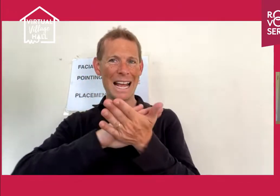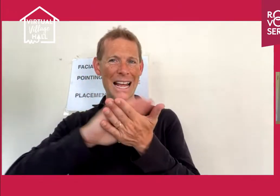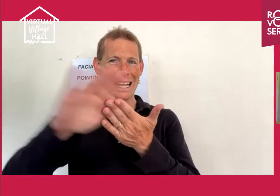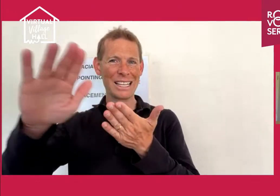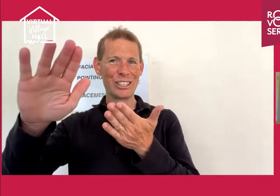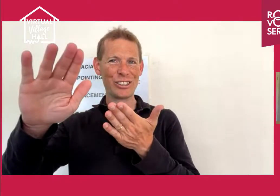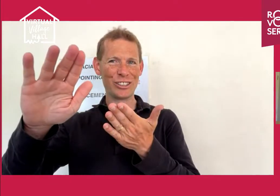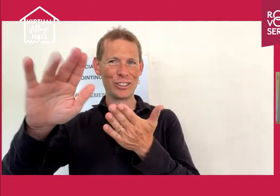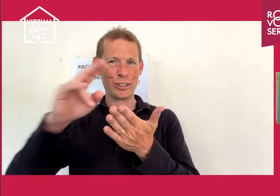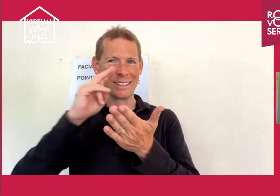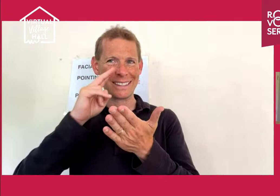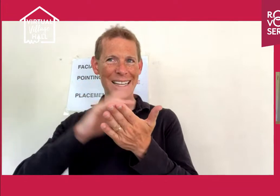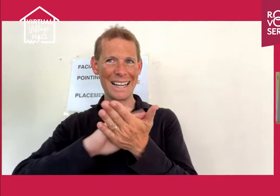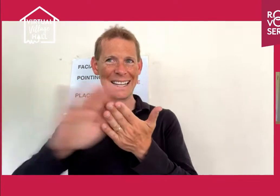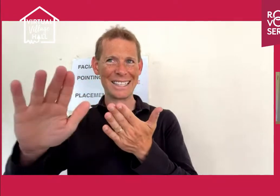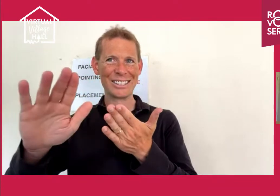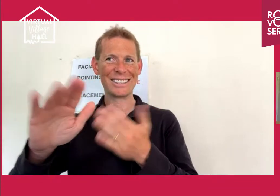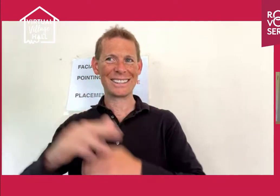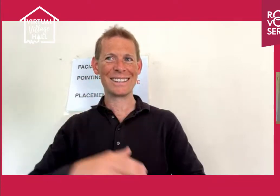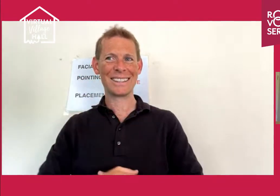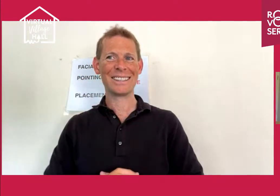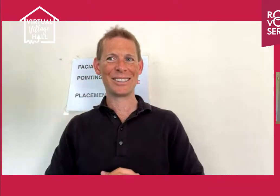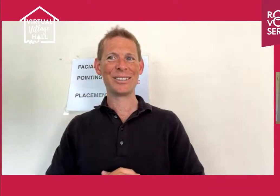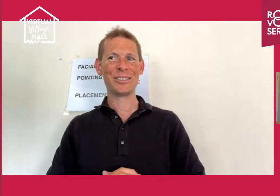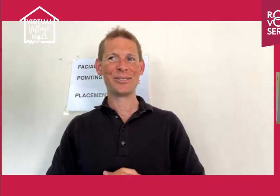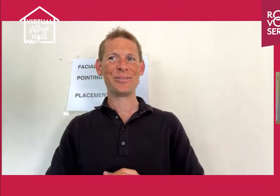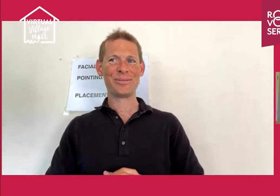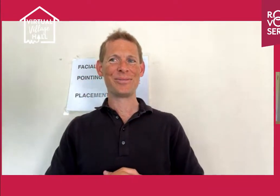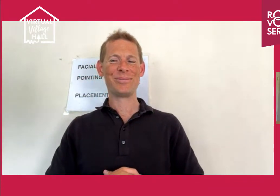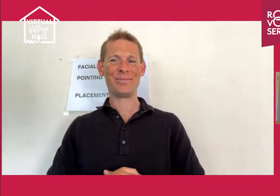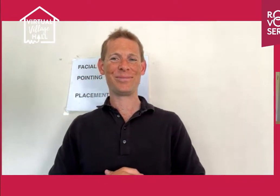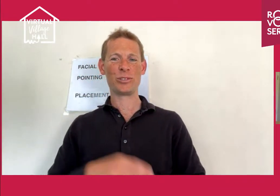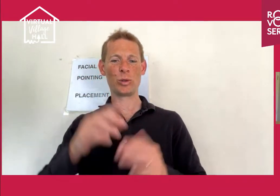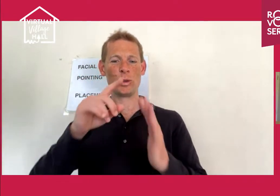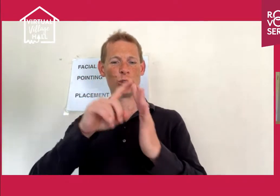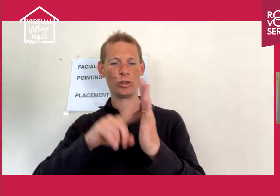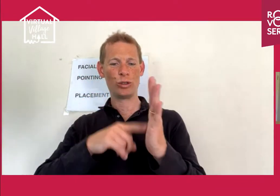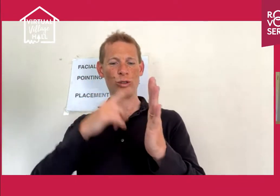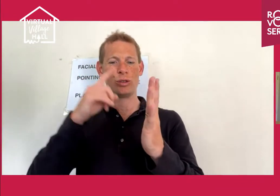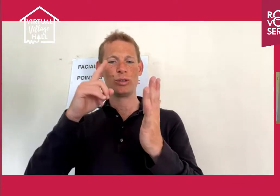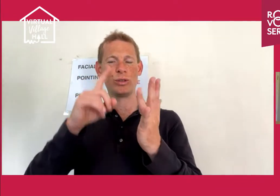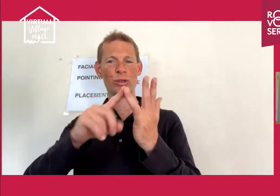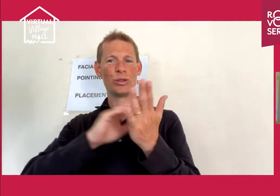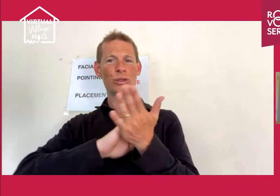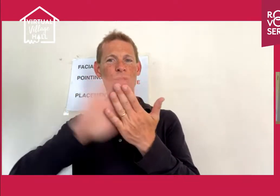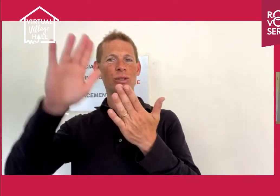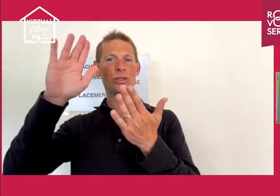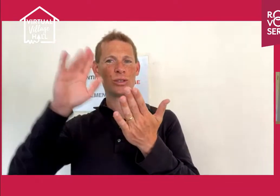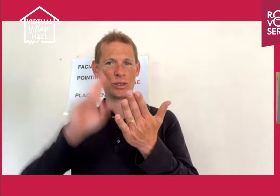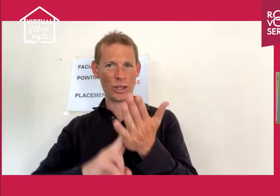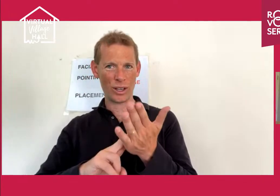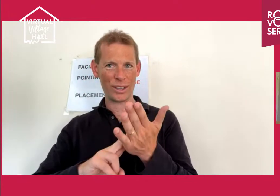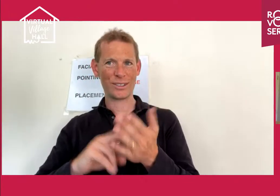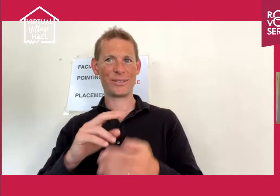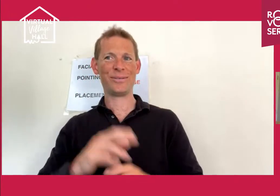got it right now. So you see the sign for H sometimes can be a little bit confusing in the middle of a name. So